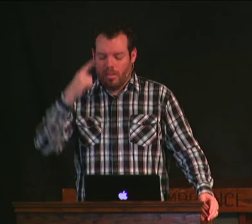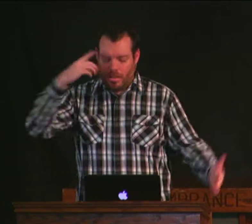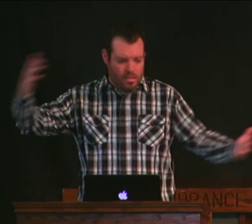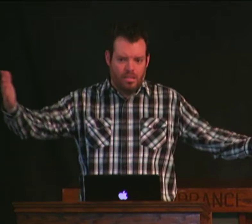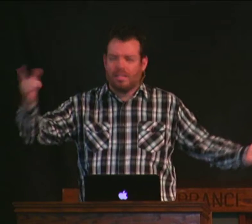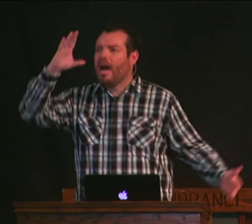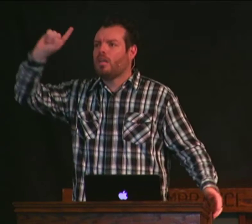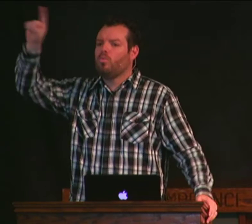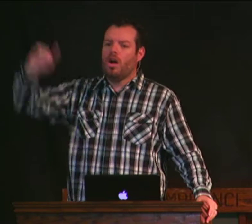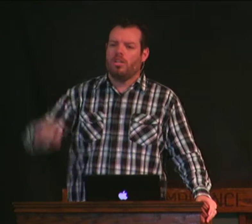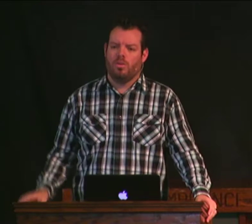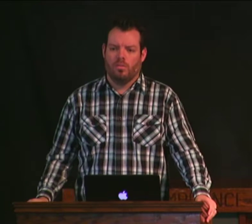think, God, where are you?